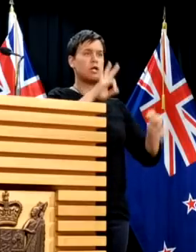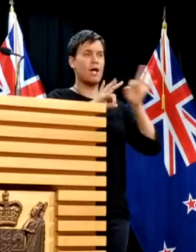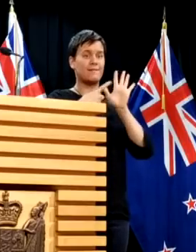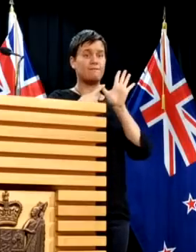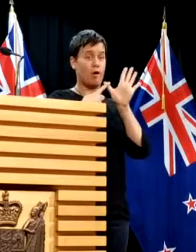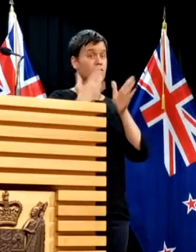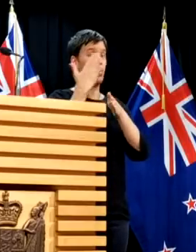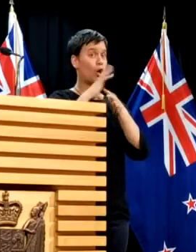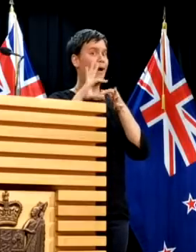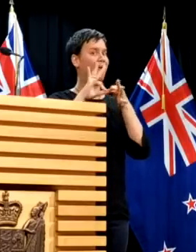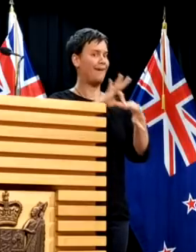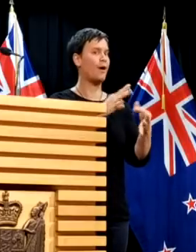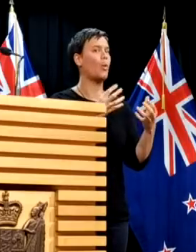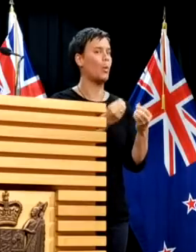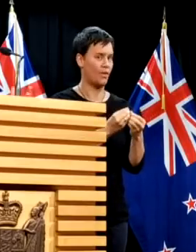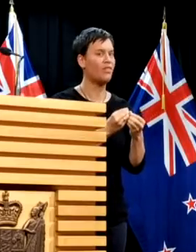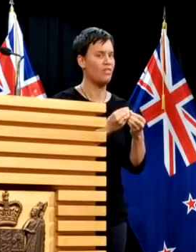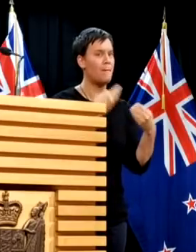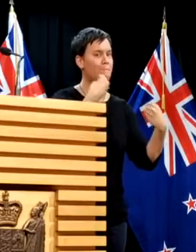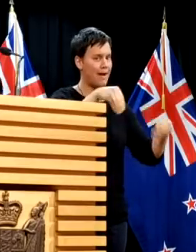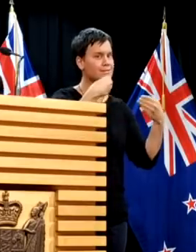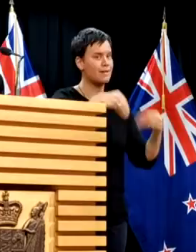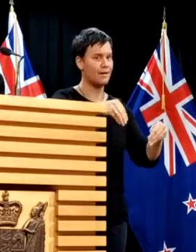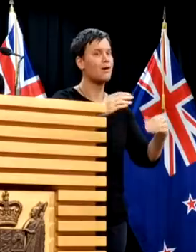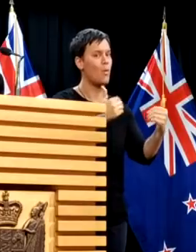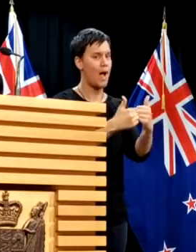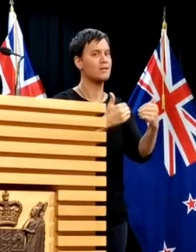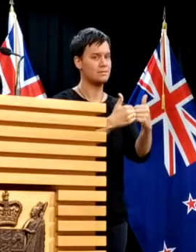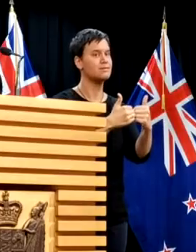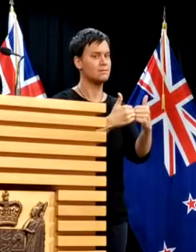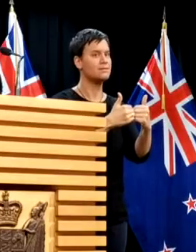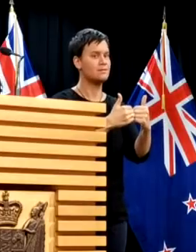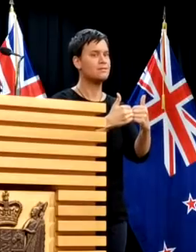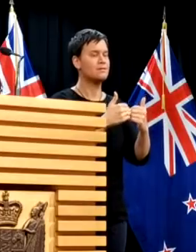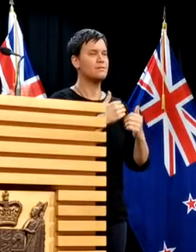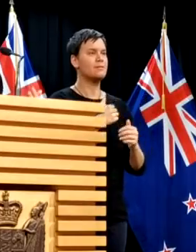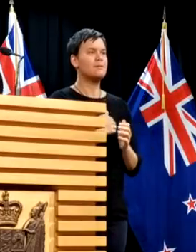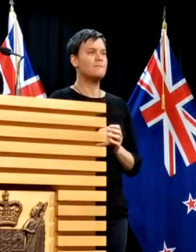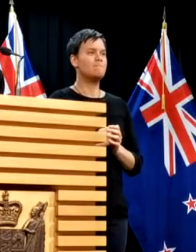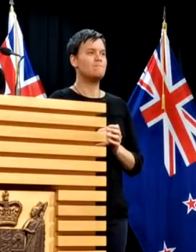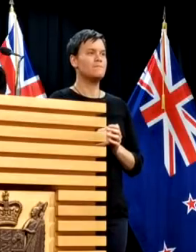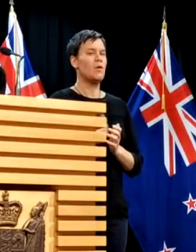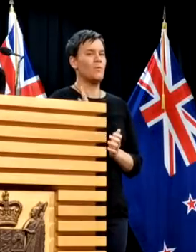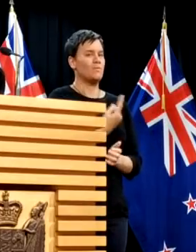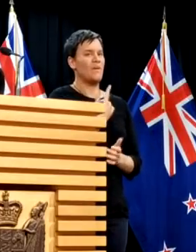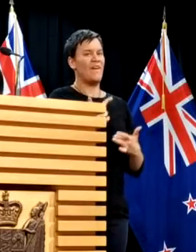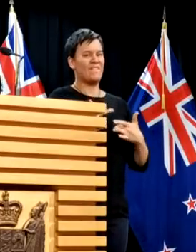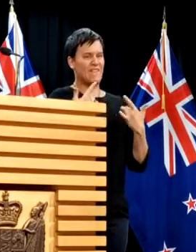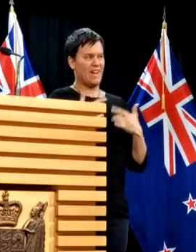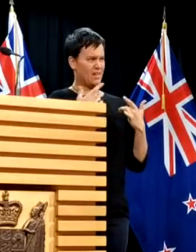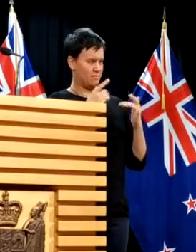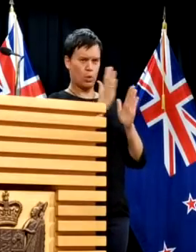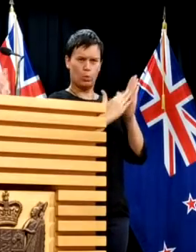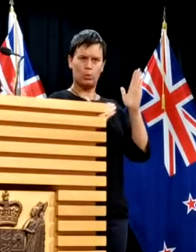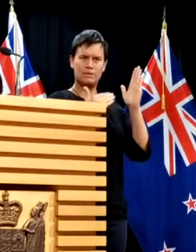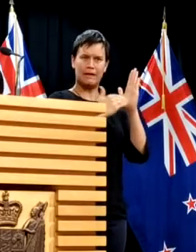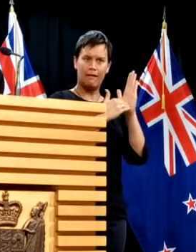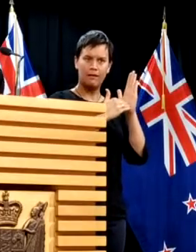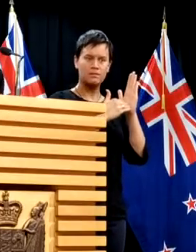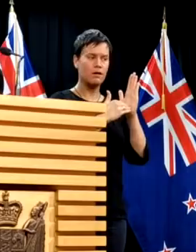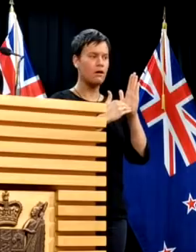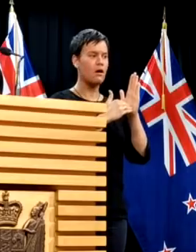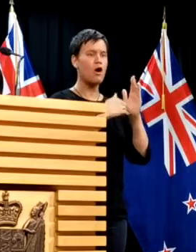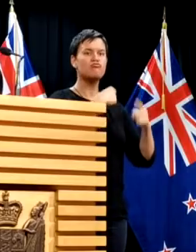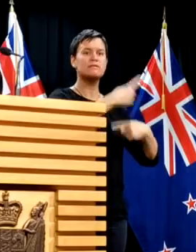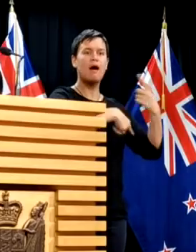in this space, is that we do have a lack of coherence across issues like curbside recycling, the products